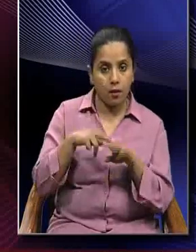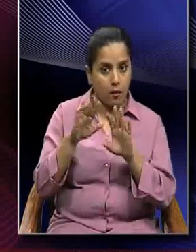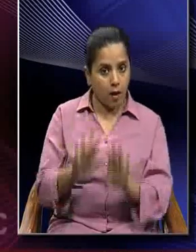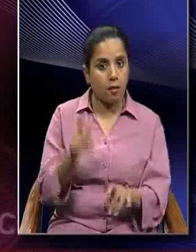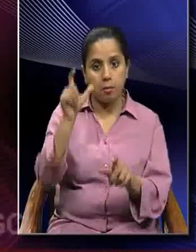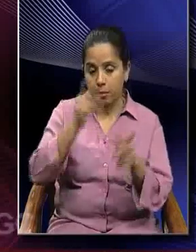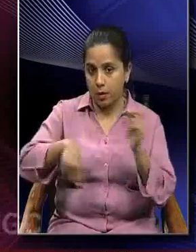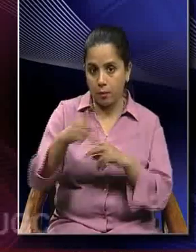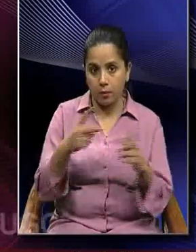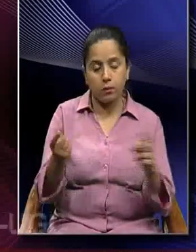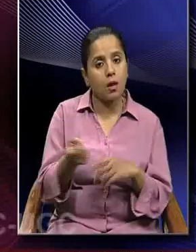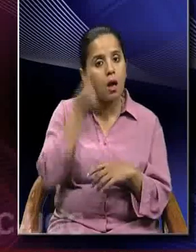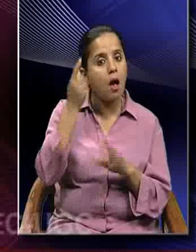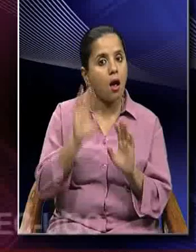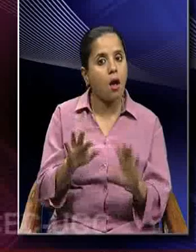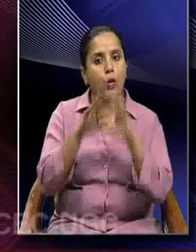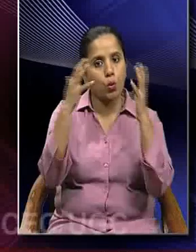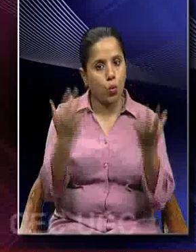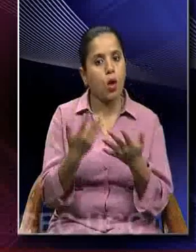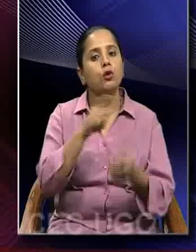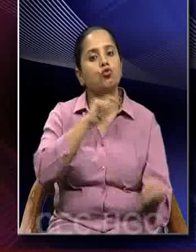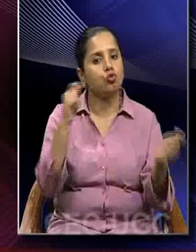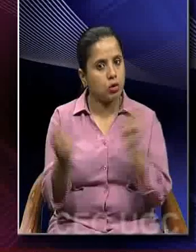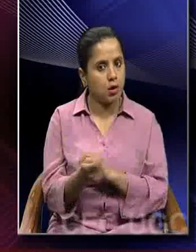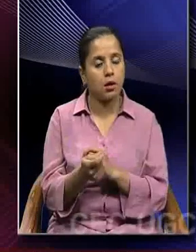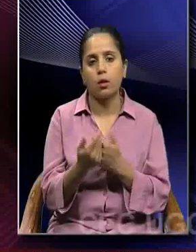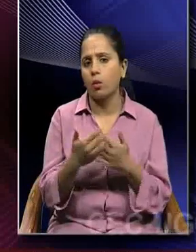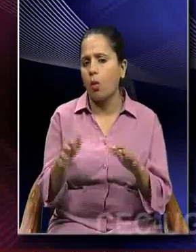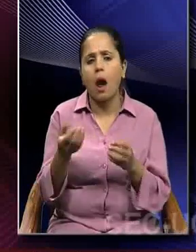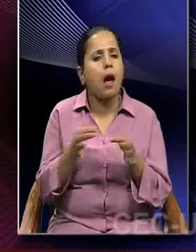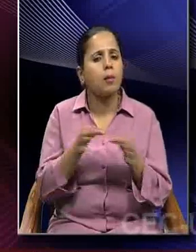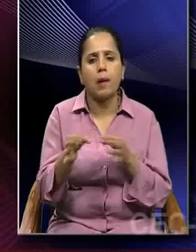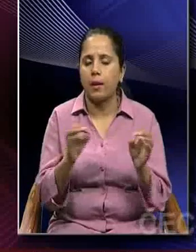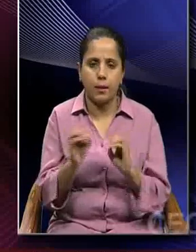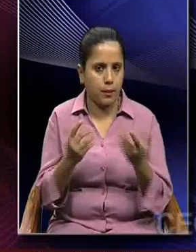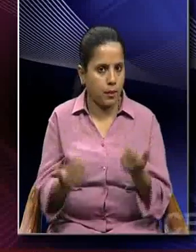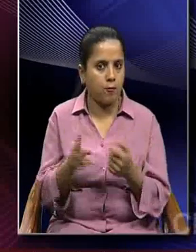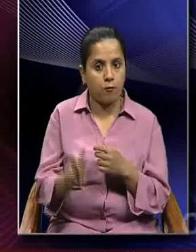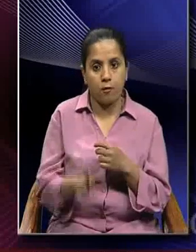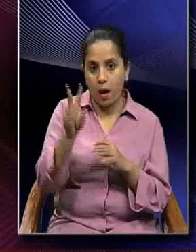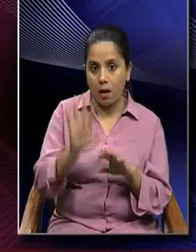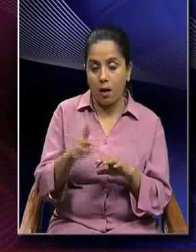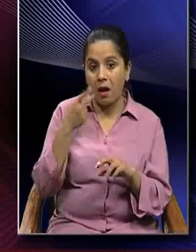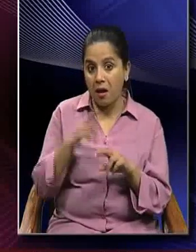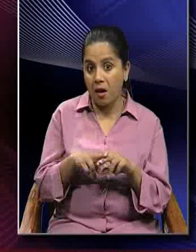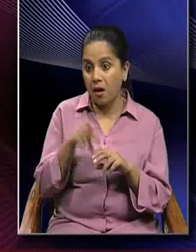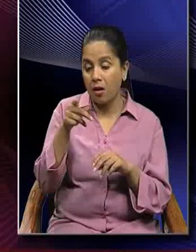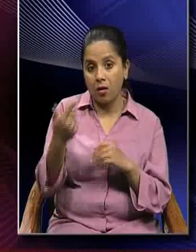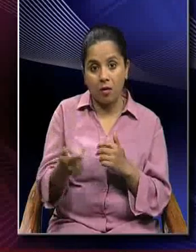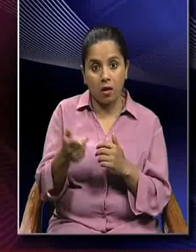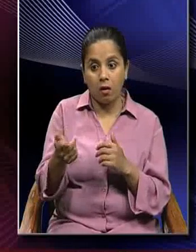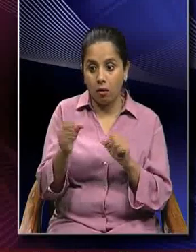people understand the world and change it. So no explanation will be valuable if that does not have